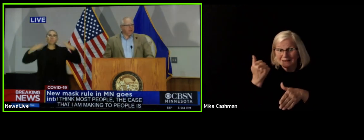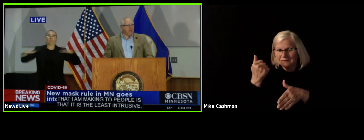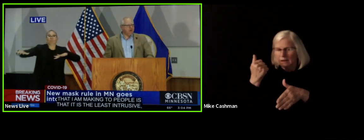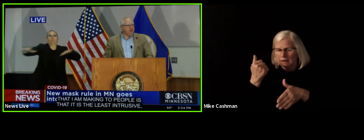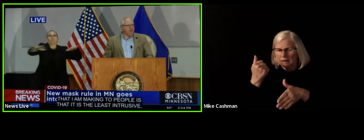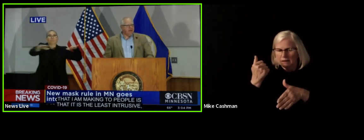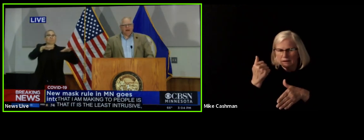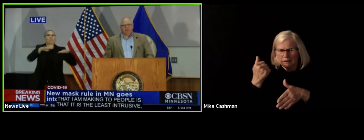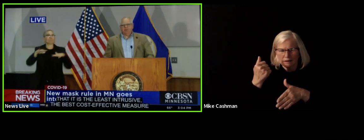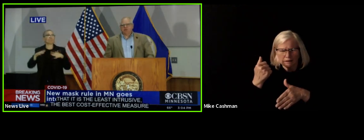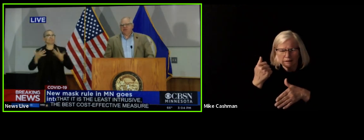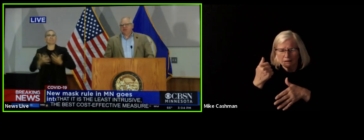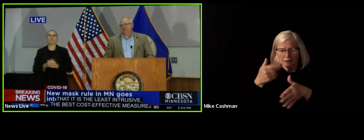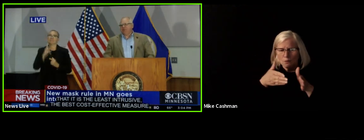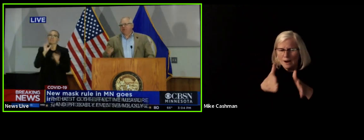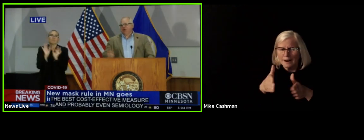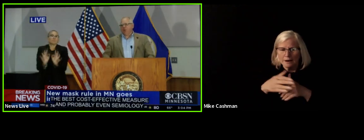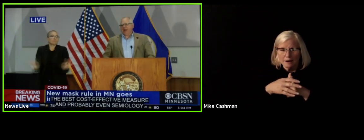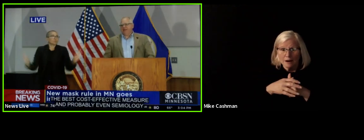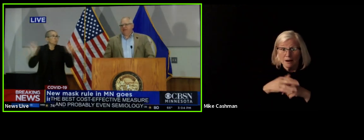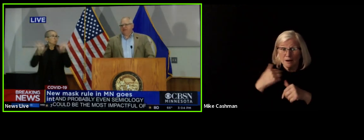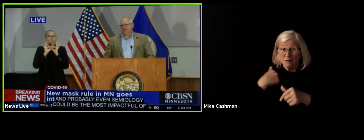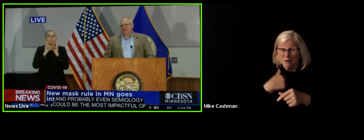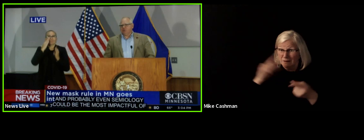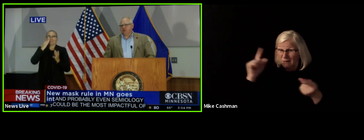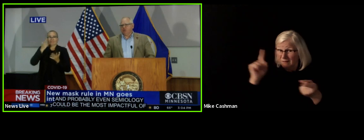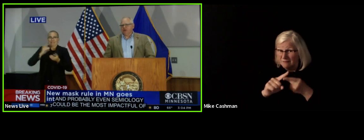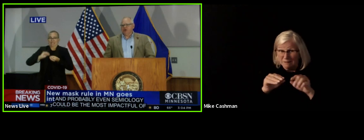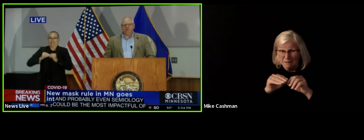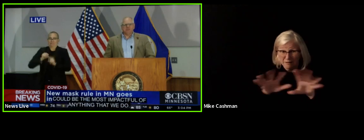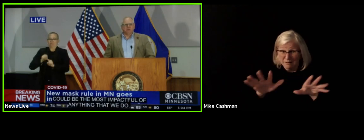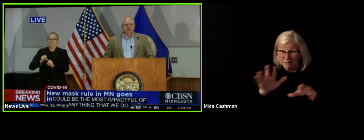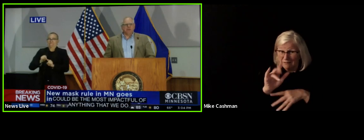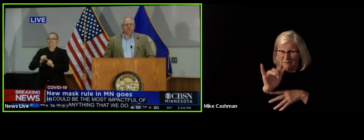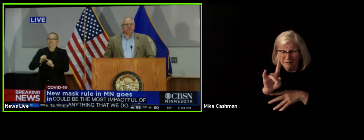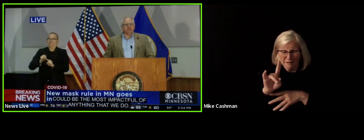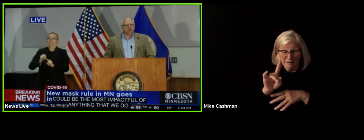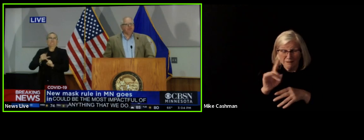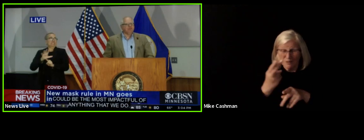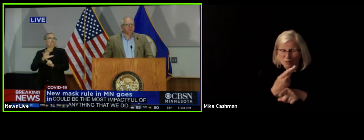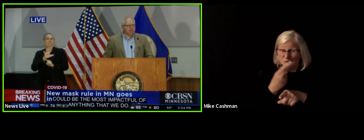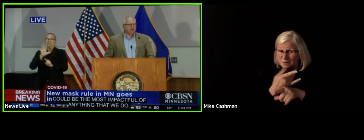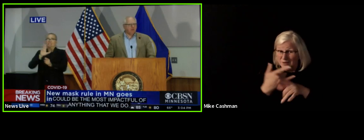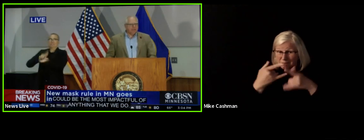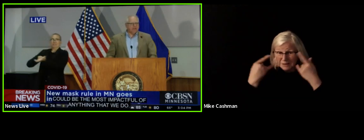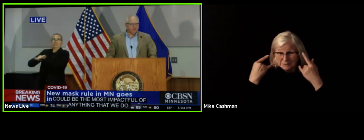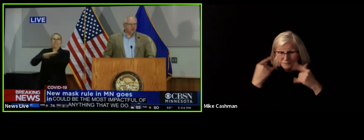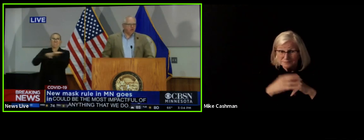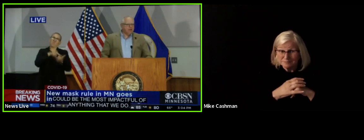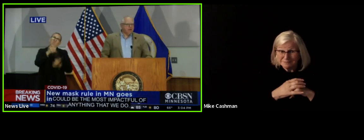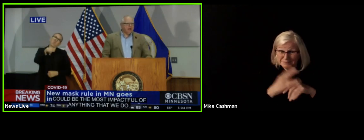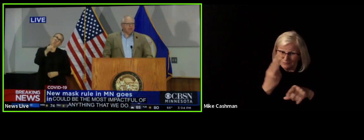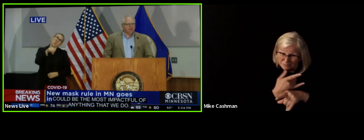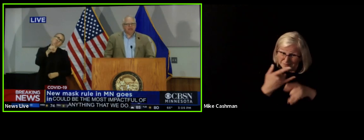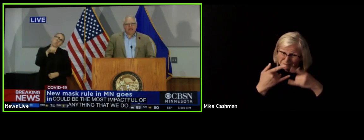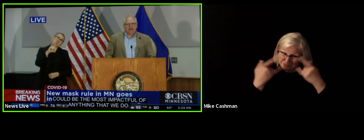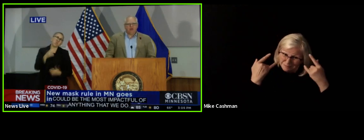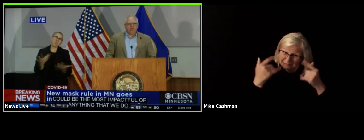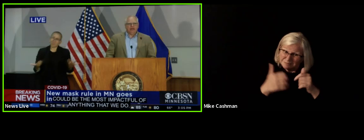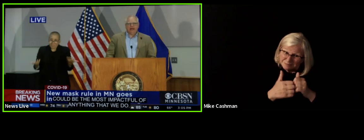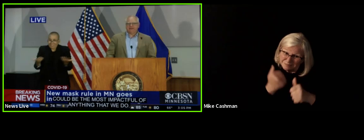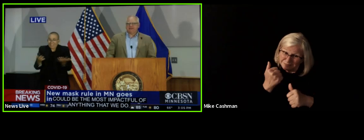we do. So I think people, if they're weighing this, if you really want to know, this is probably the most conservative thing that we can do to